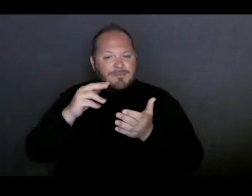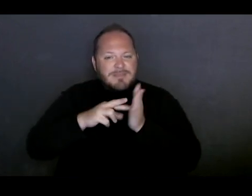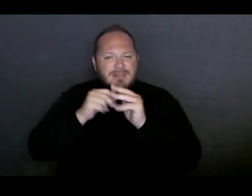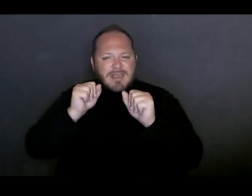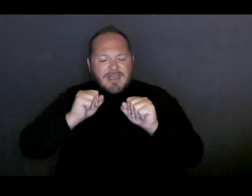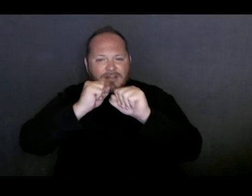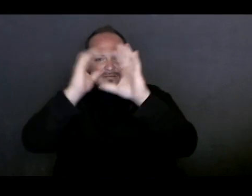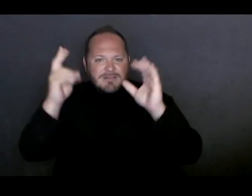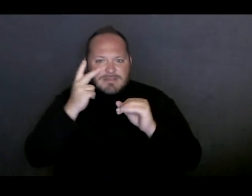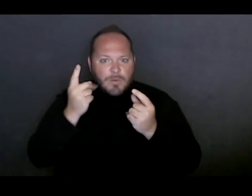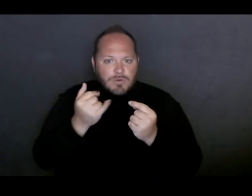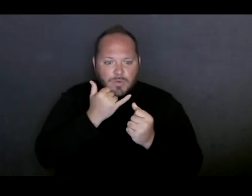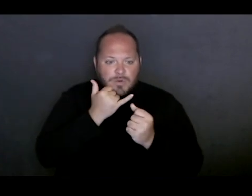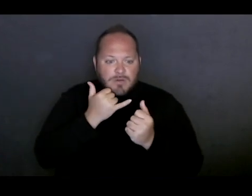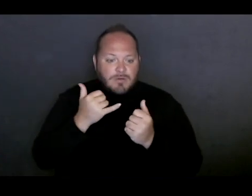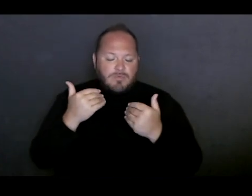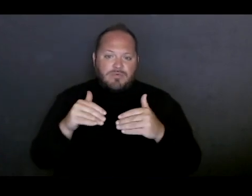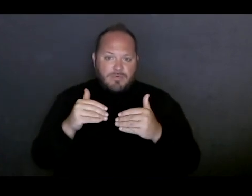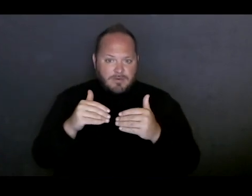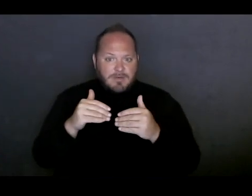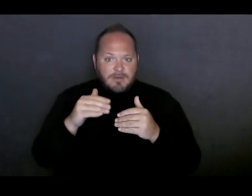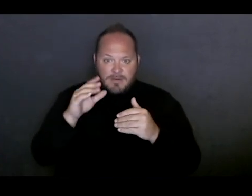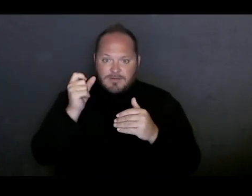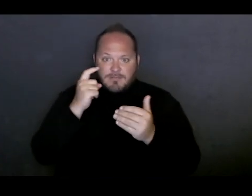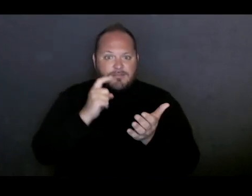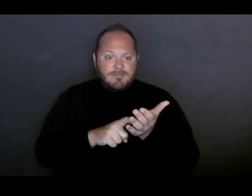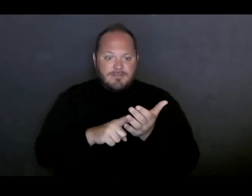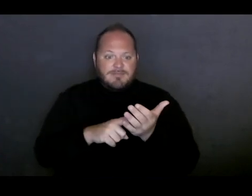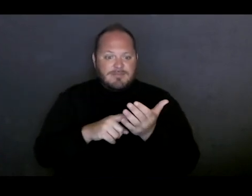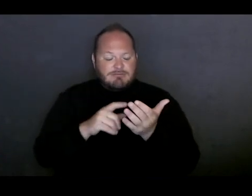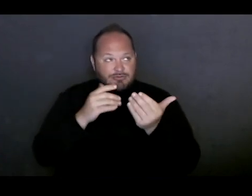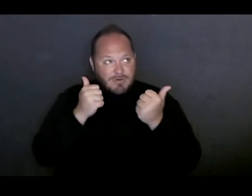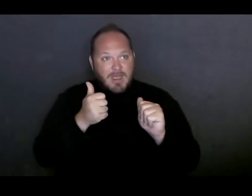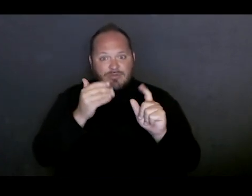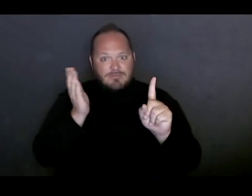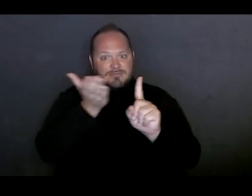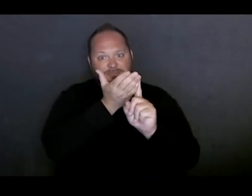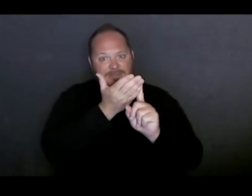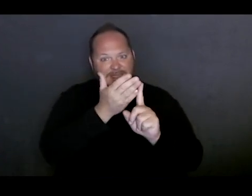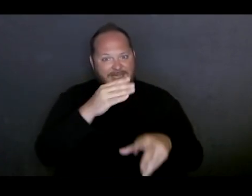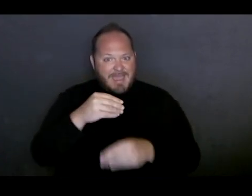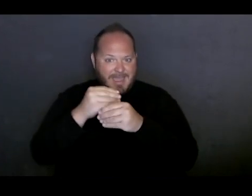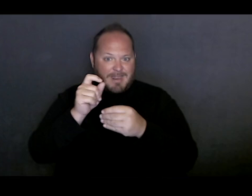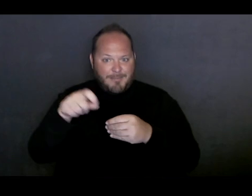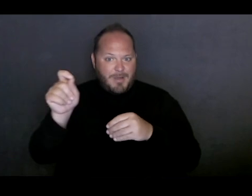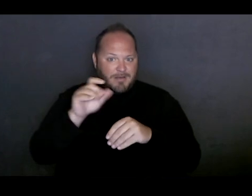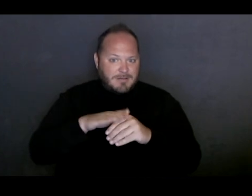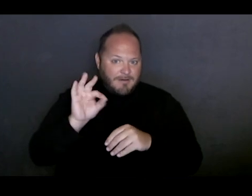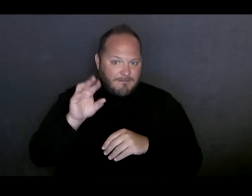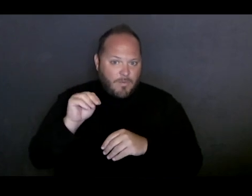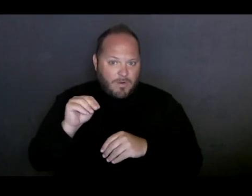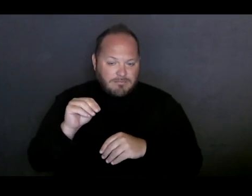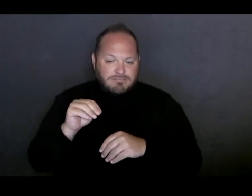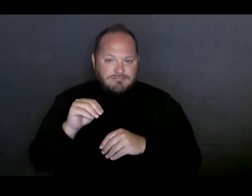box on a form to begin collecting and disaggregating those data would go a really long way. Yeah, and